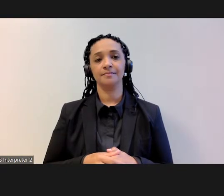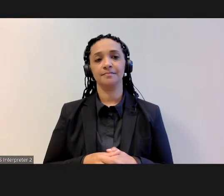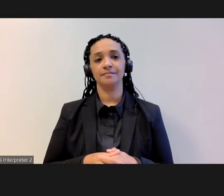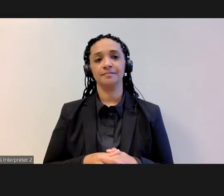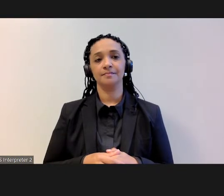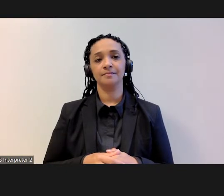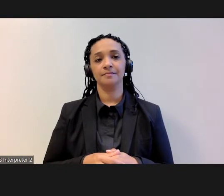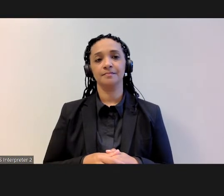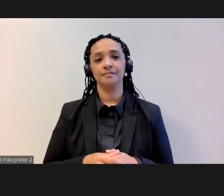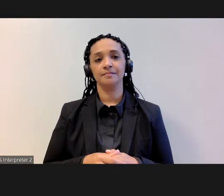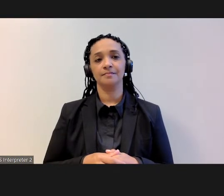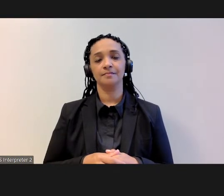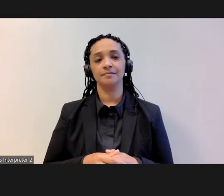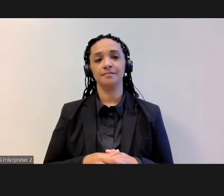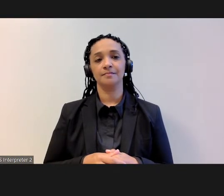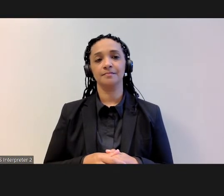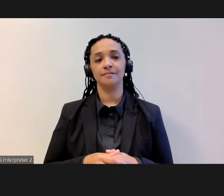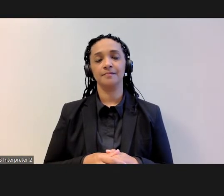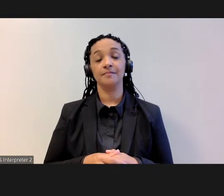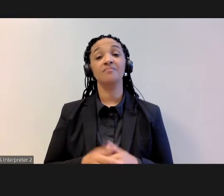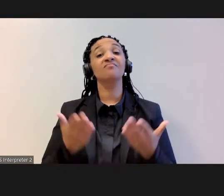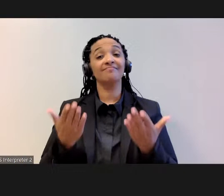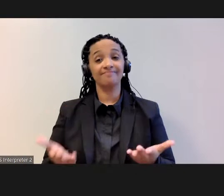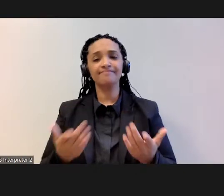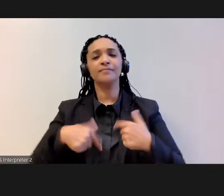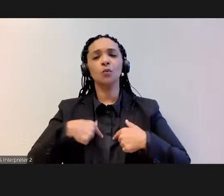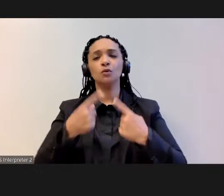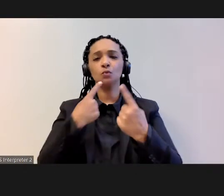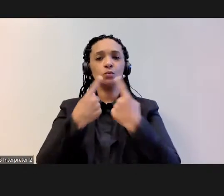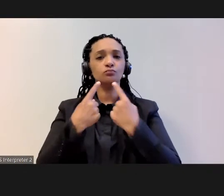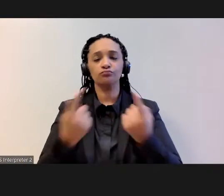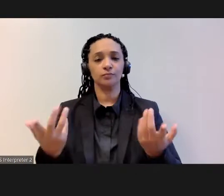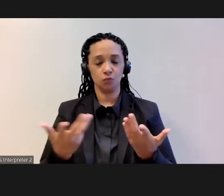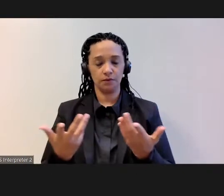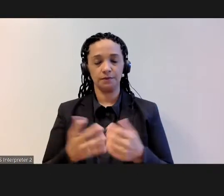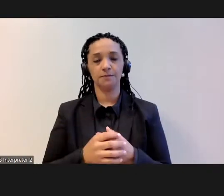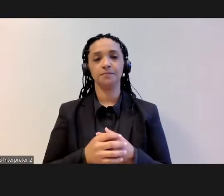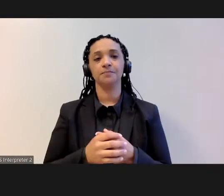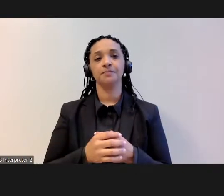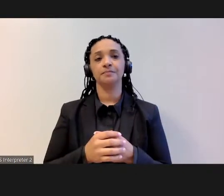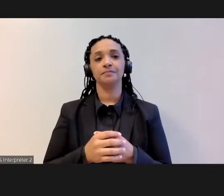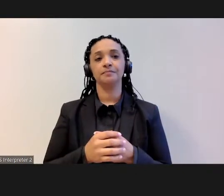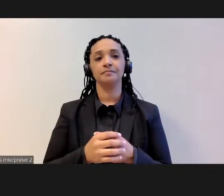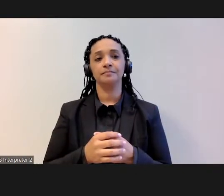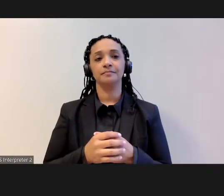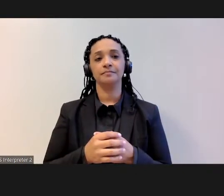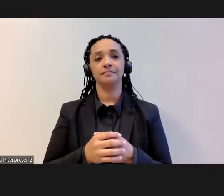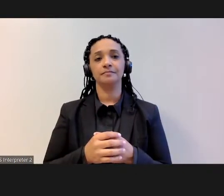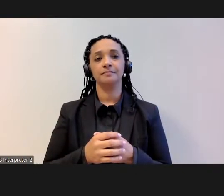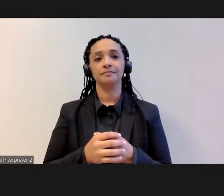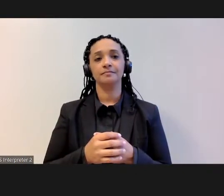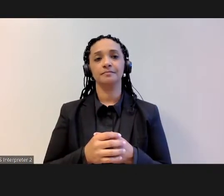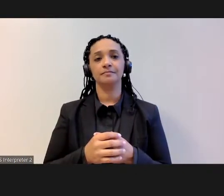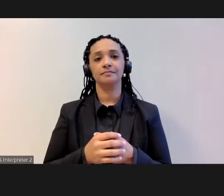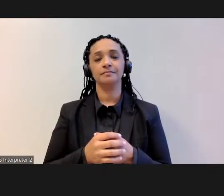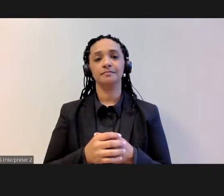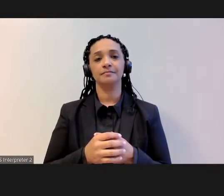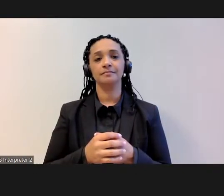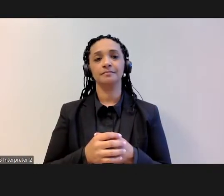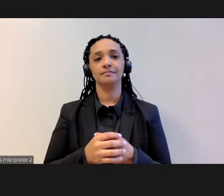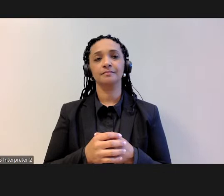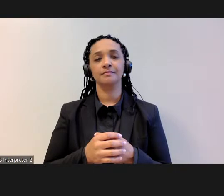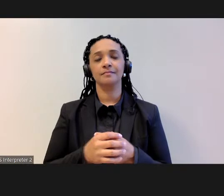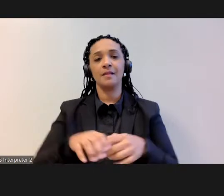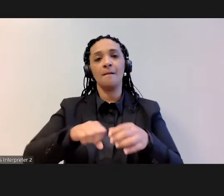which is at hand today, which is the issue of multiple shocks, it is